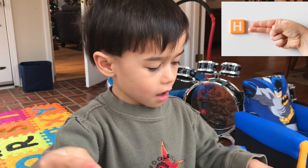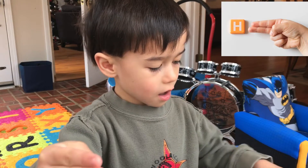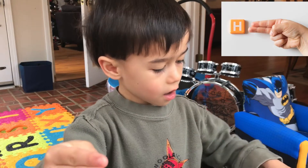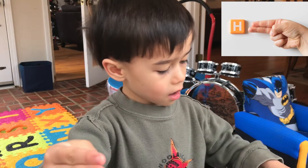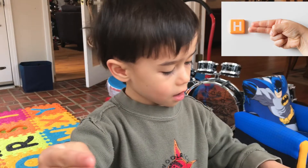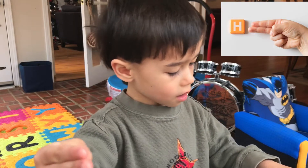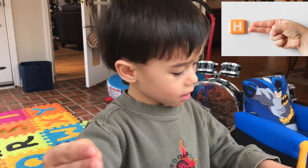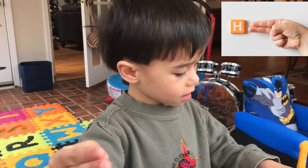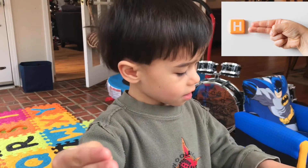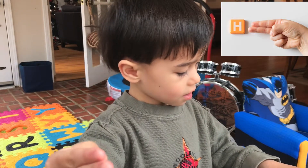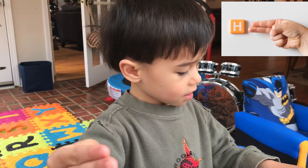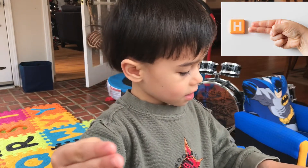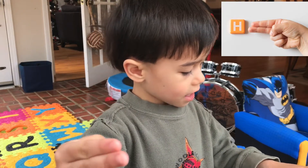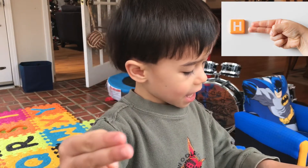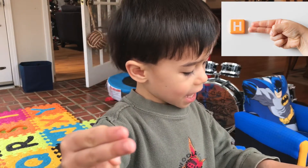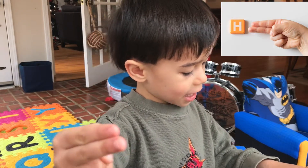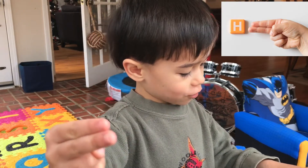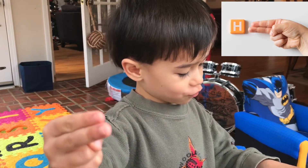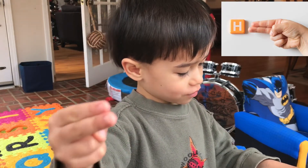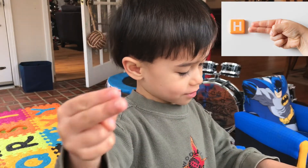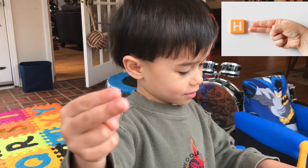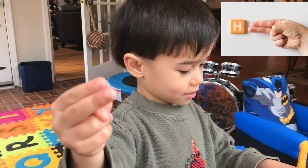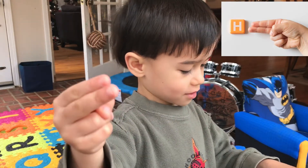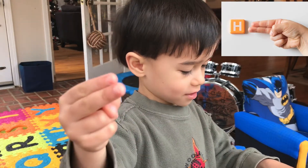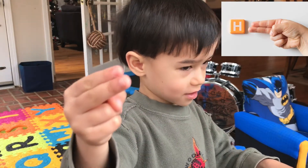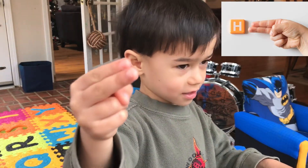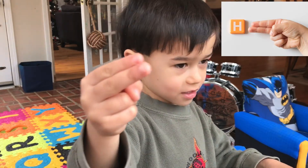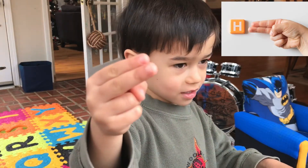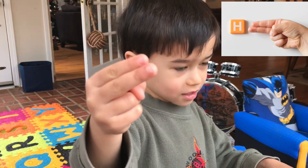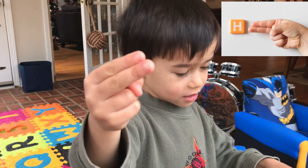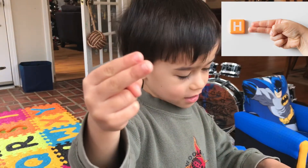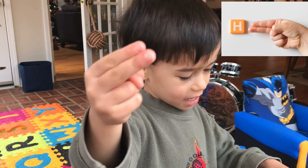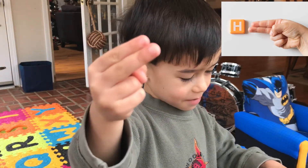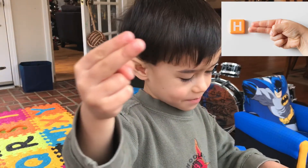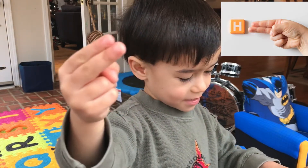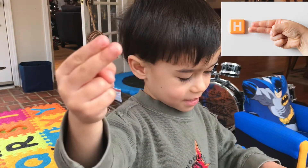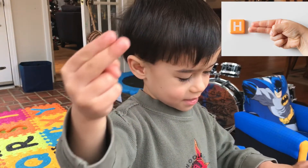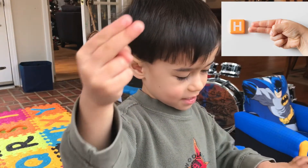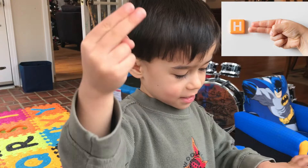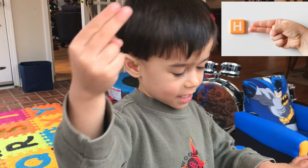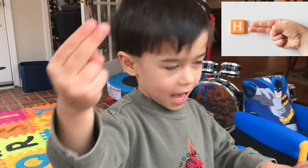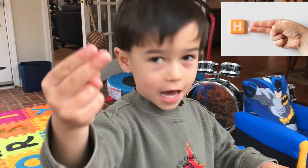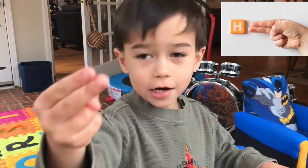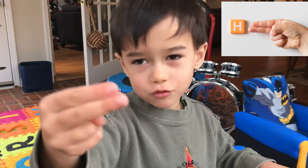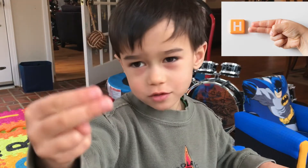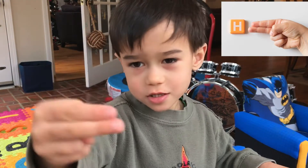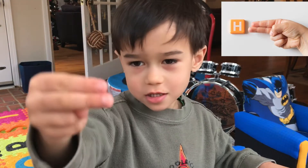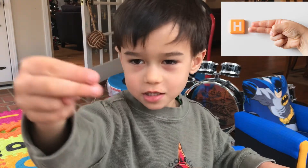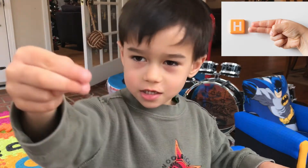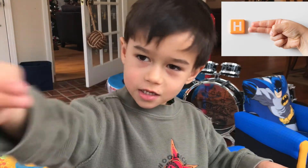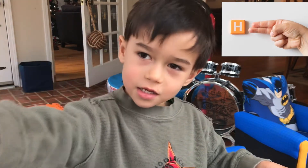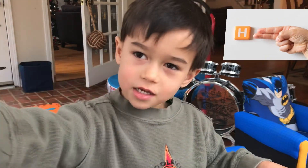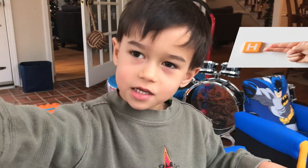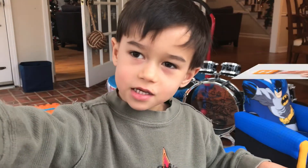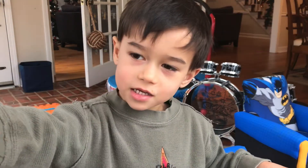ha. Like? How. Like happy. Happy and house. Happy and